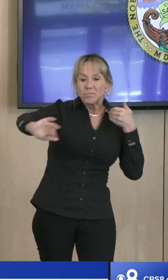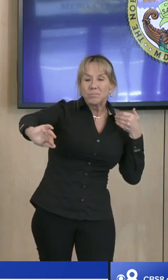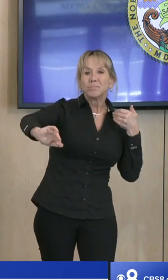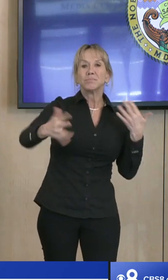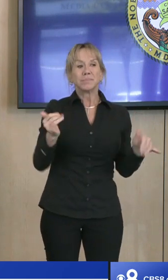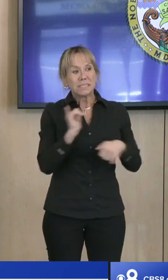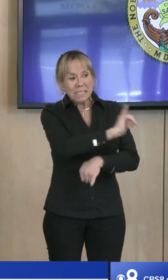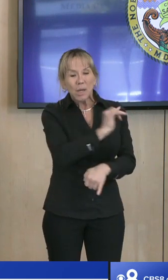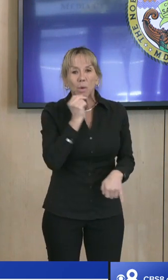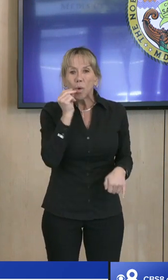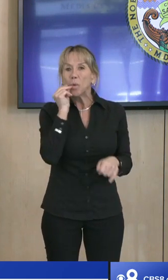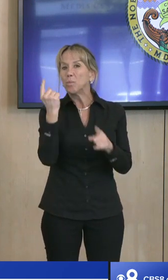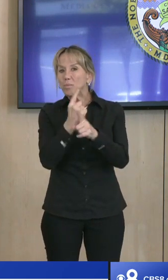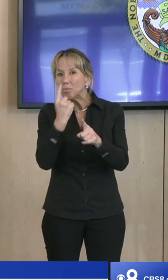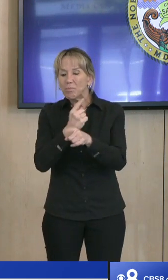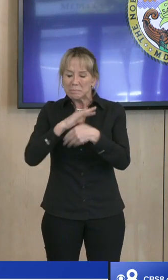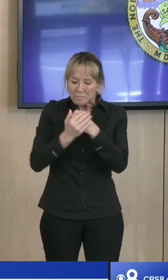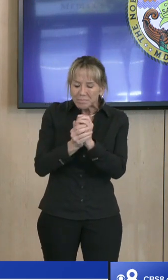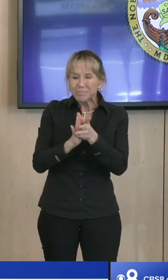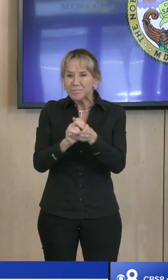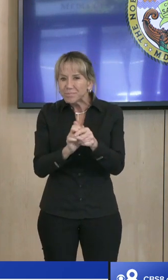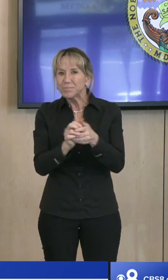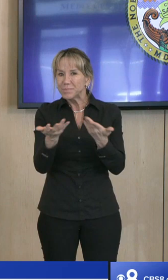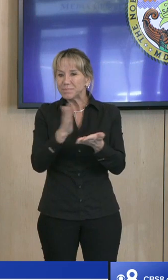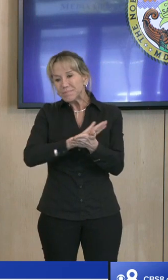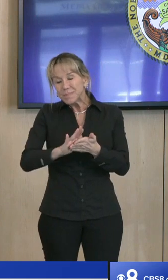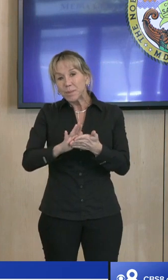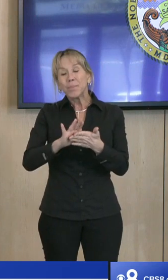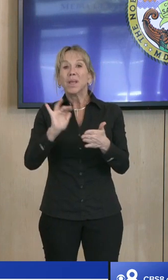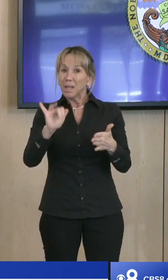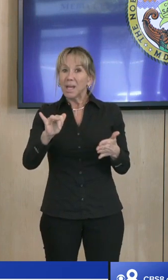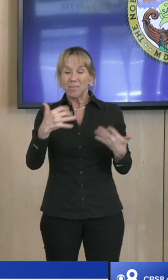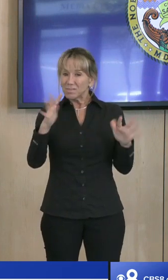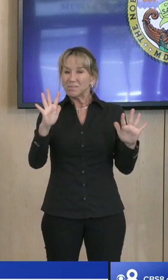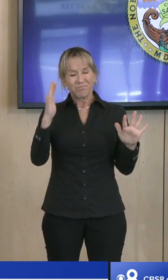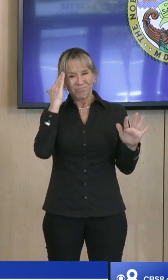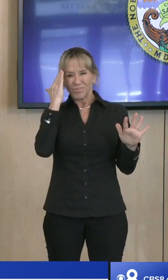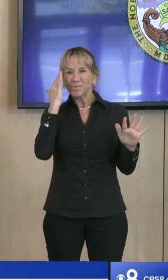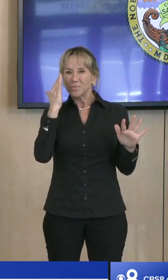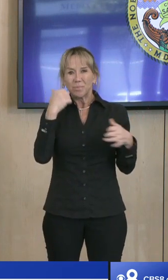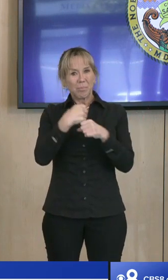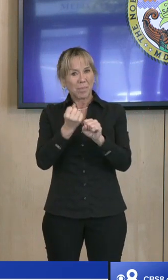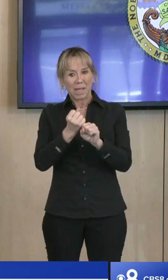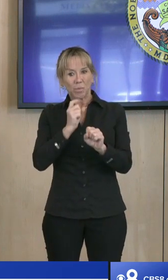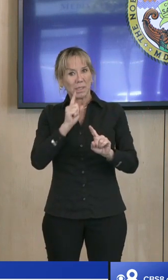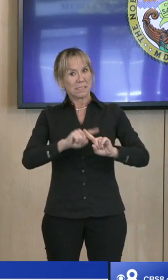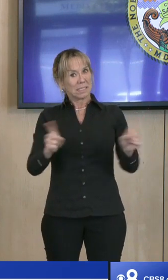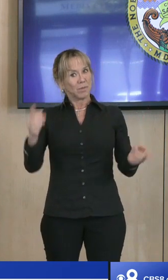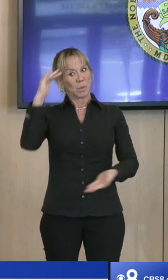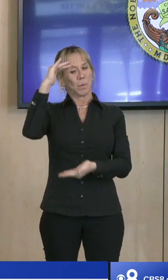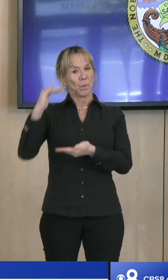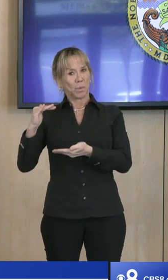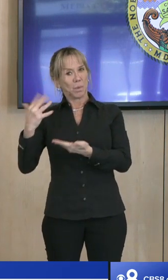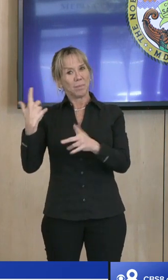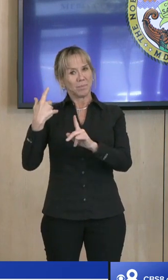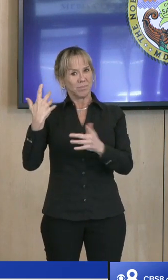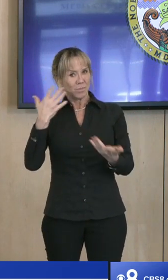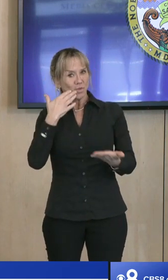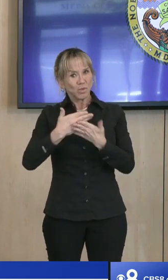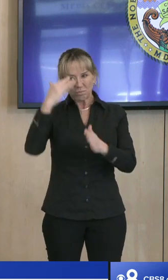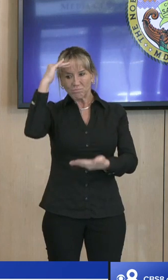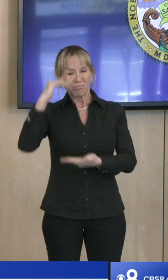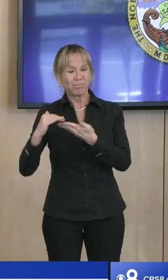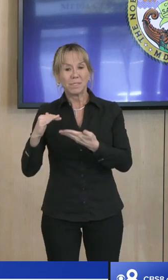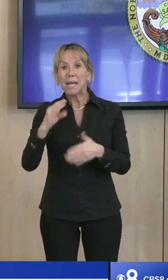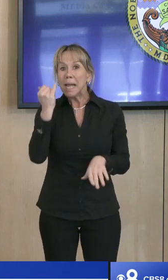at home, proper hygiene. We know that those are making a positive difference. And we know that if we continue to do